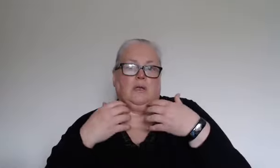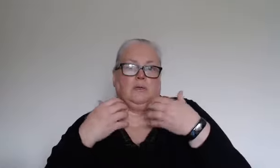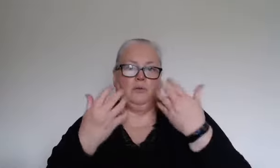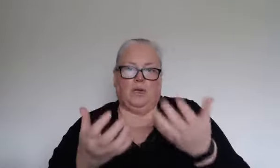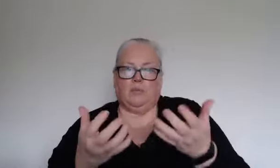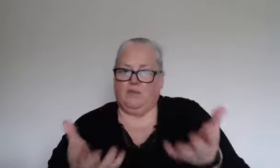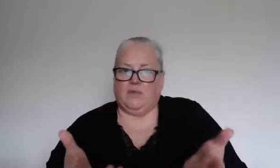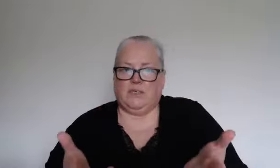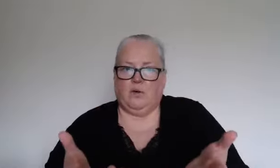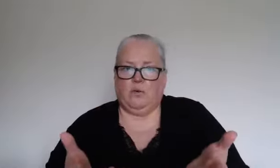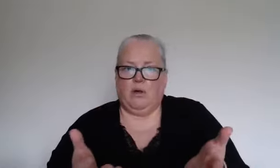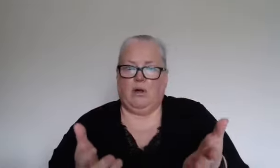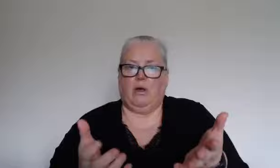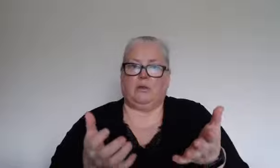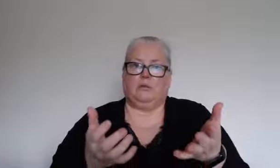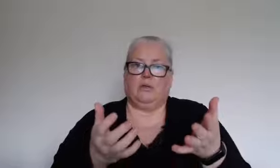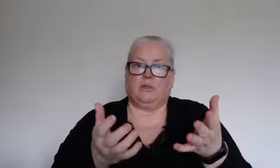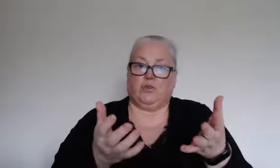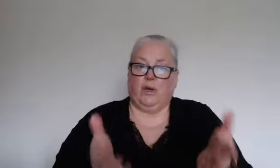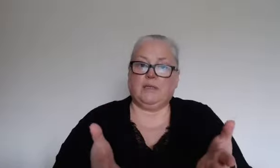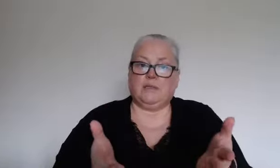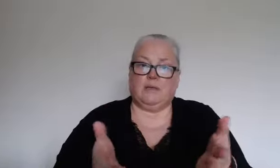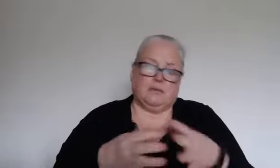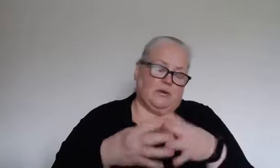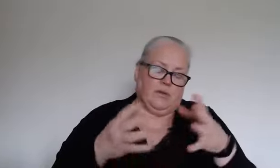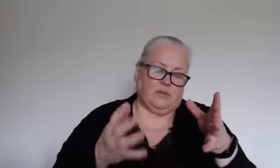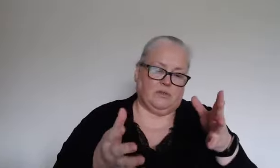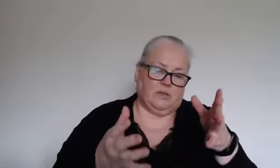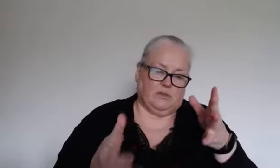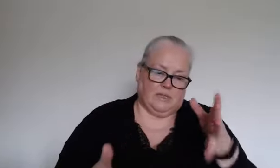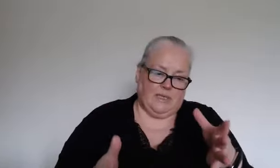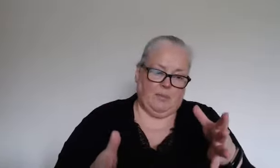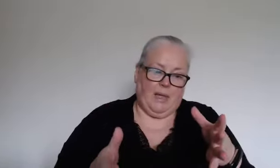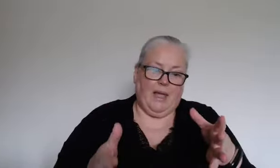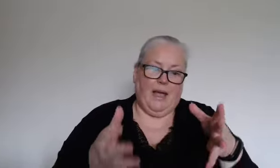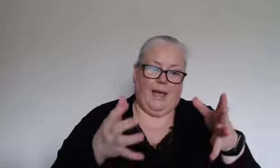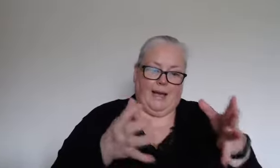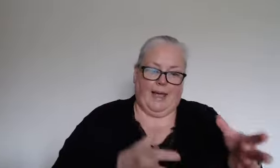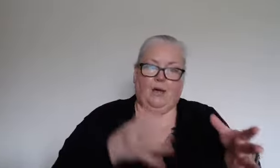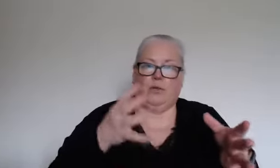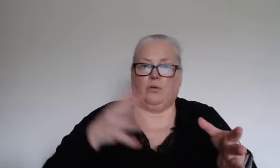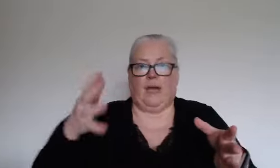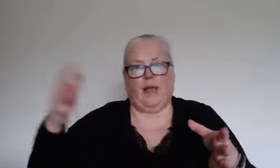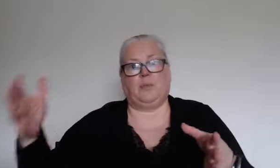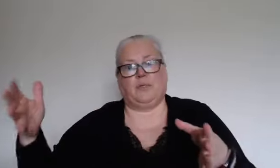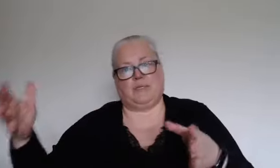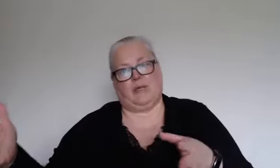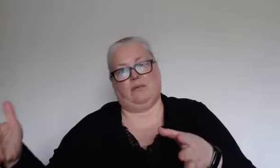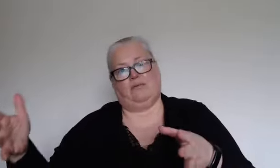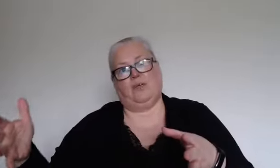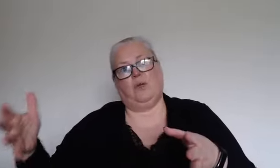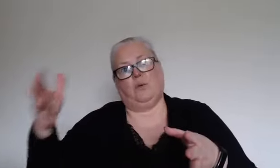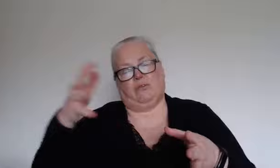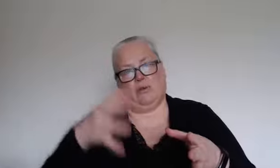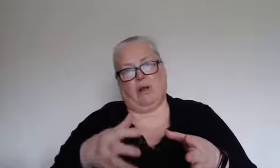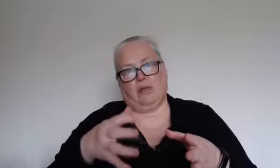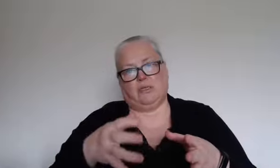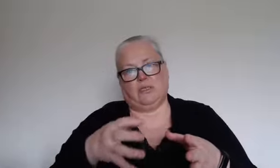look at my video on on sleep and how you can help yourself with regards